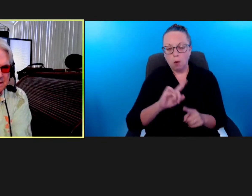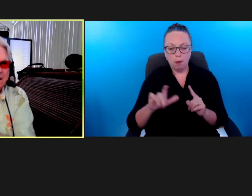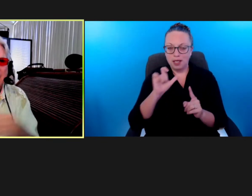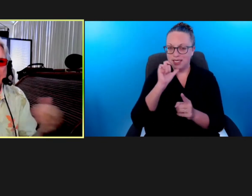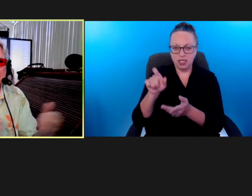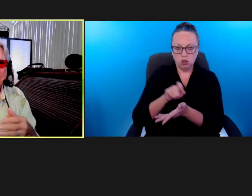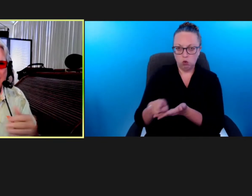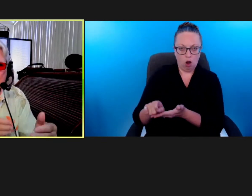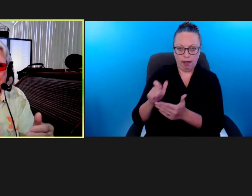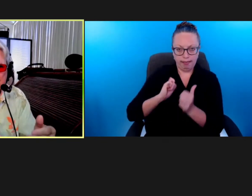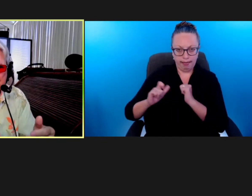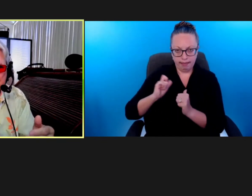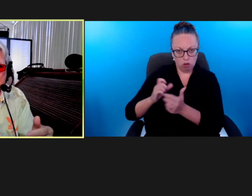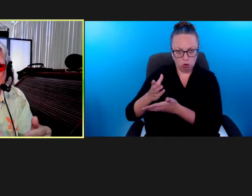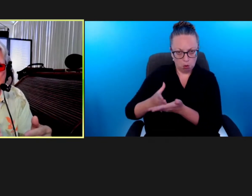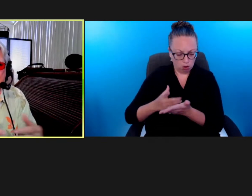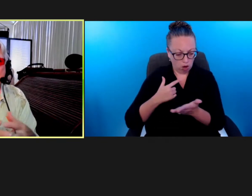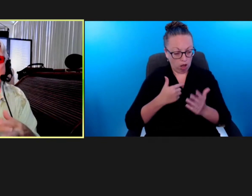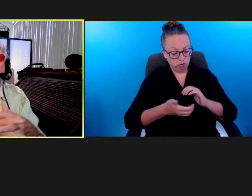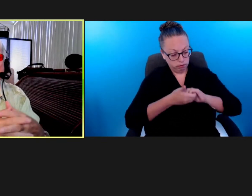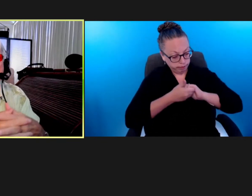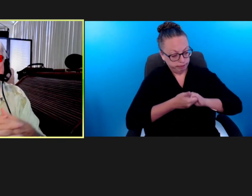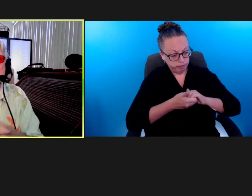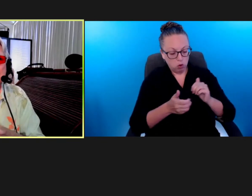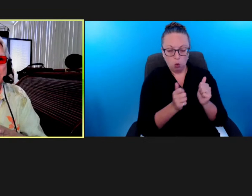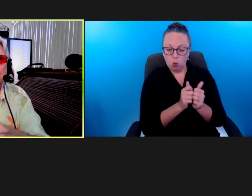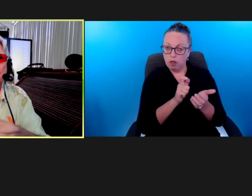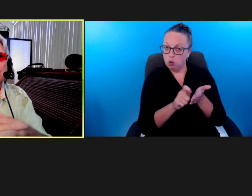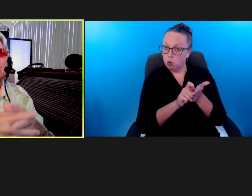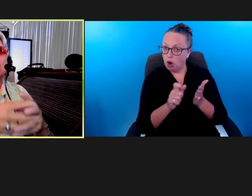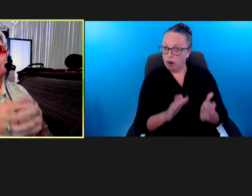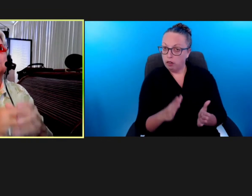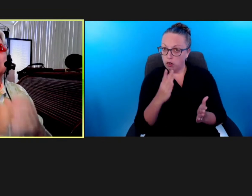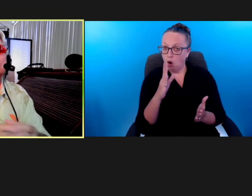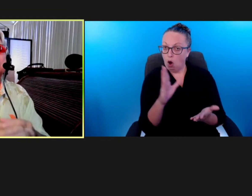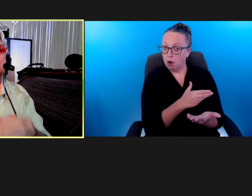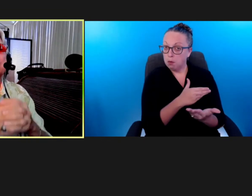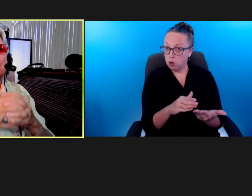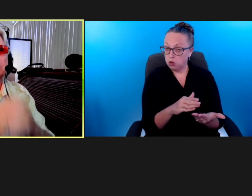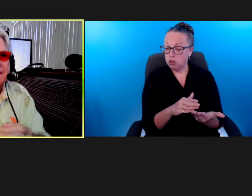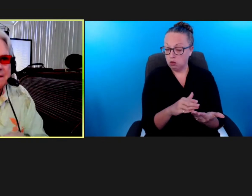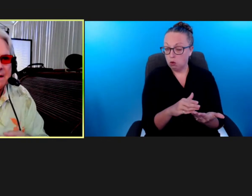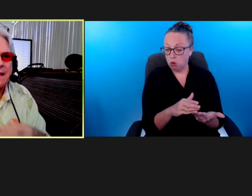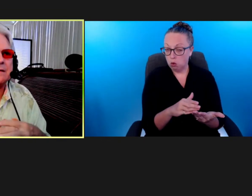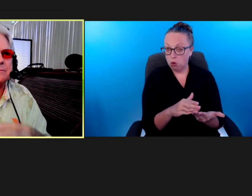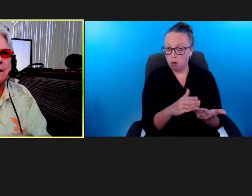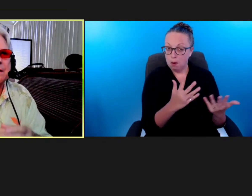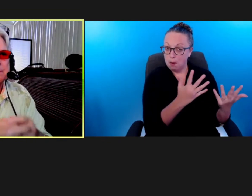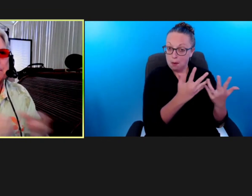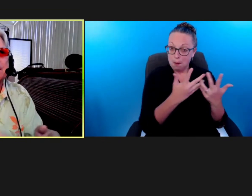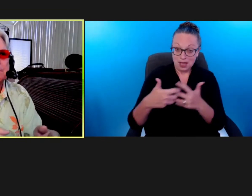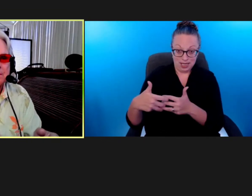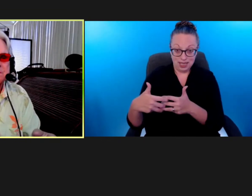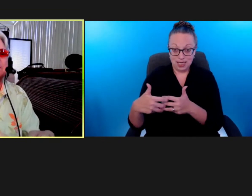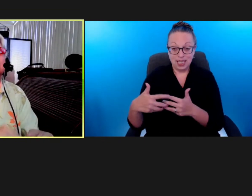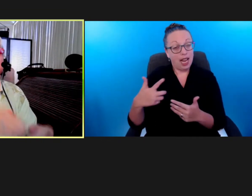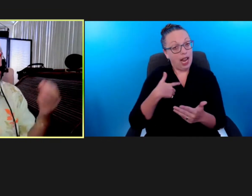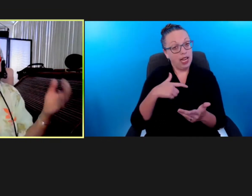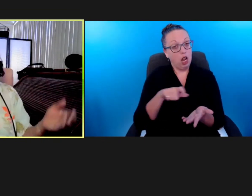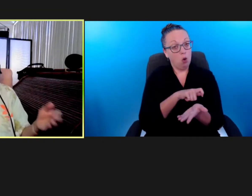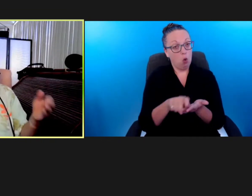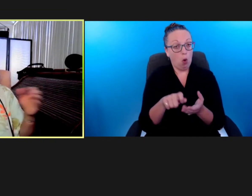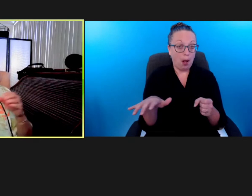content. I've collaborated with the playwright on the musical for which our music blended, and I've written a complete